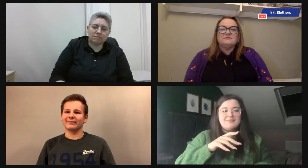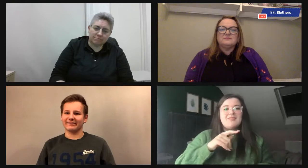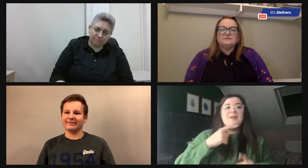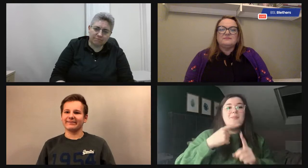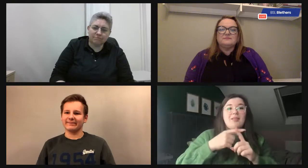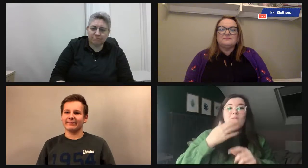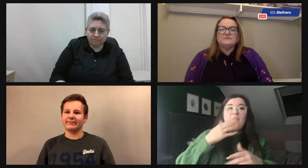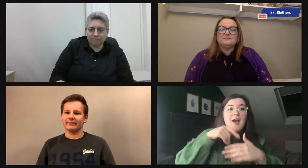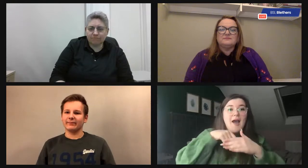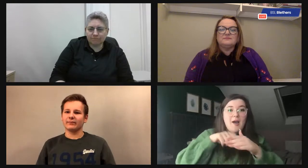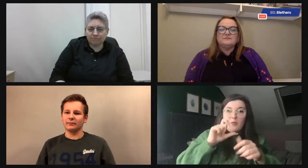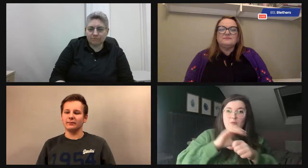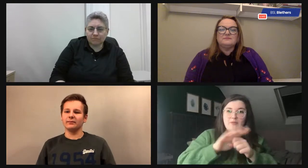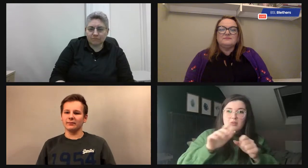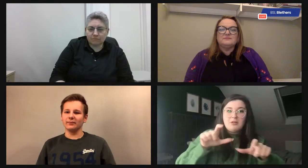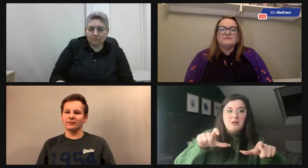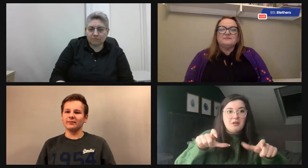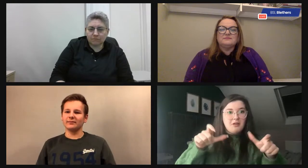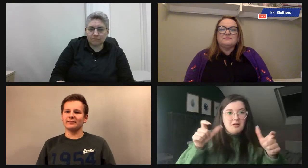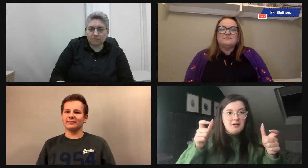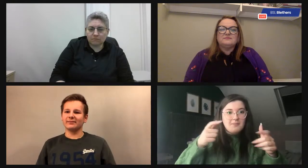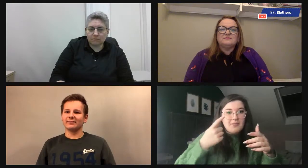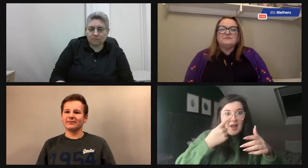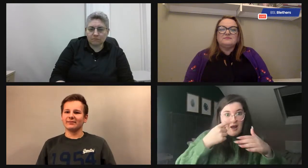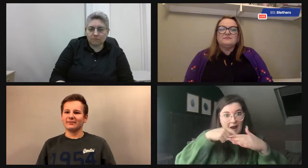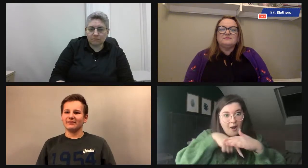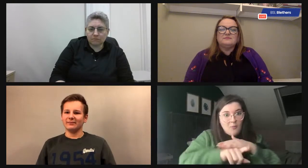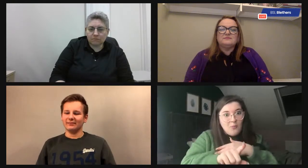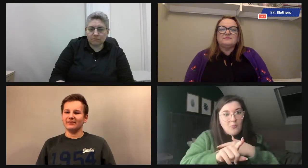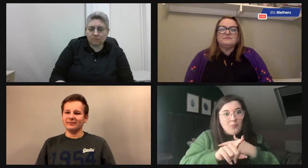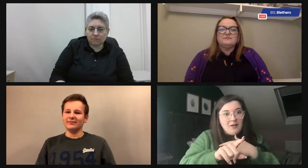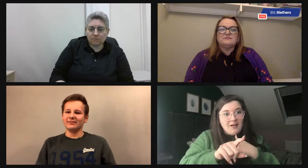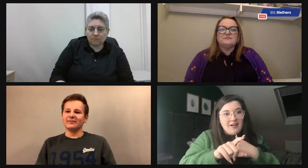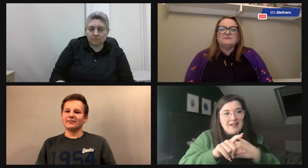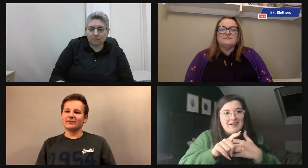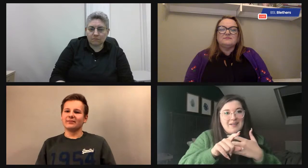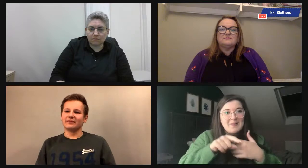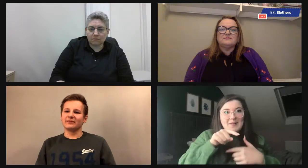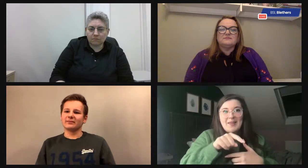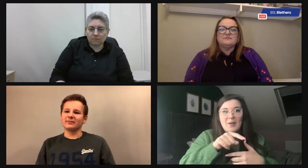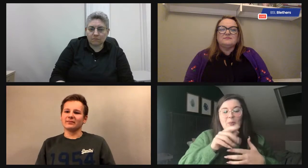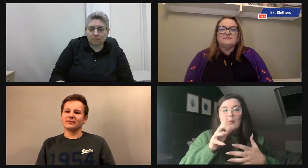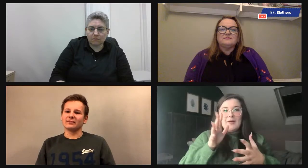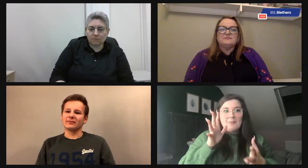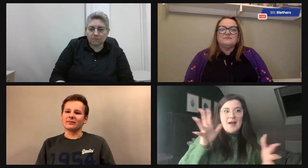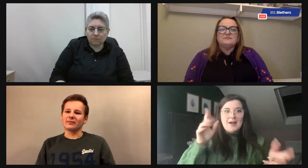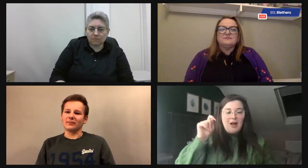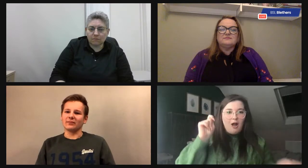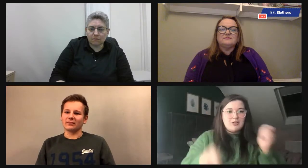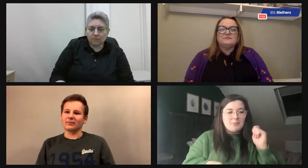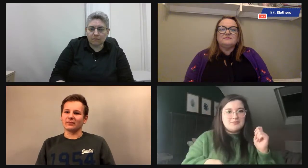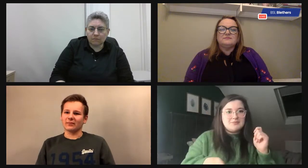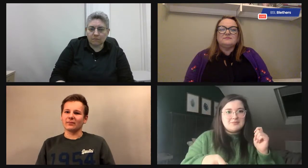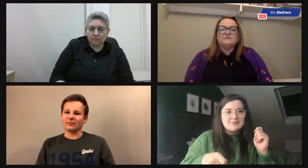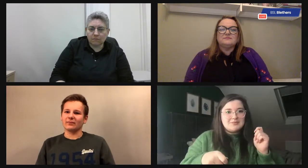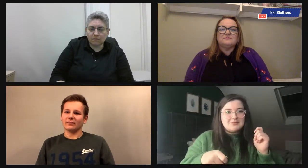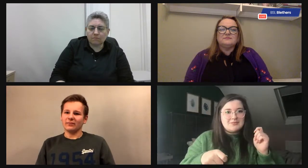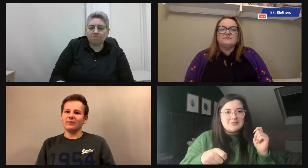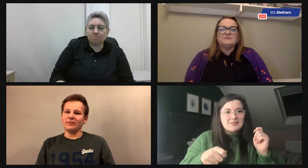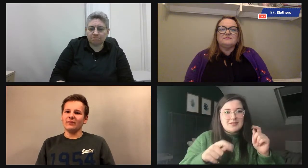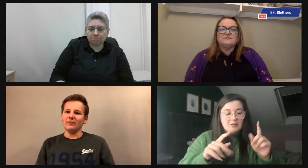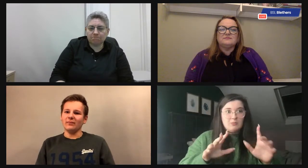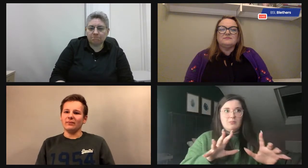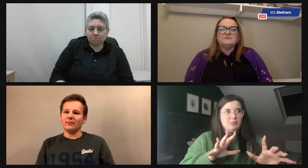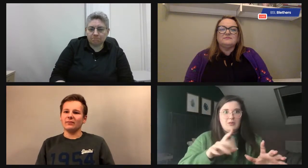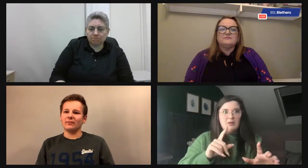to doing Zoom to Zoom that when you met face to face, you didn't even know how to communicate. It took a while for